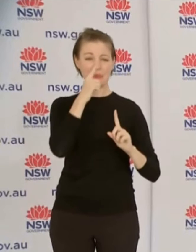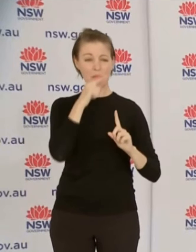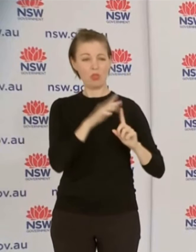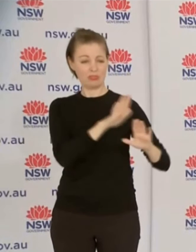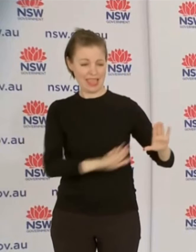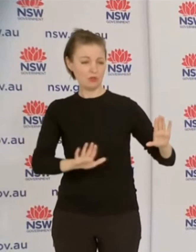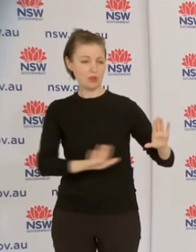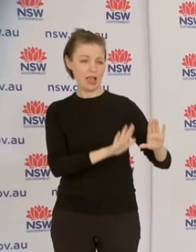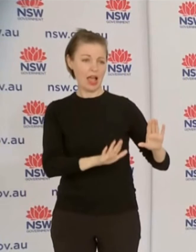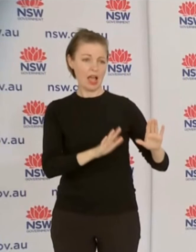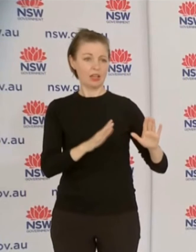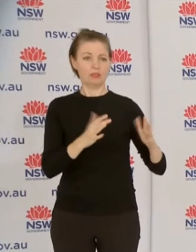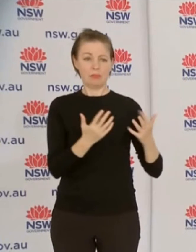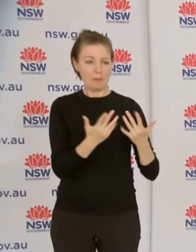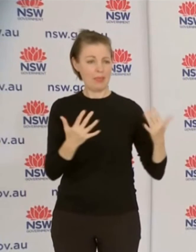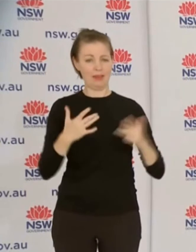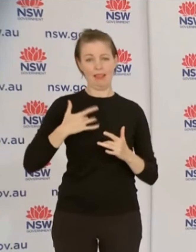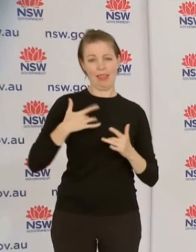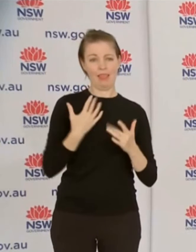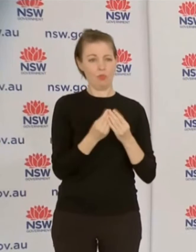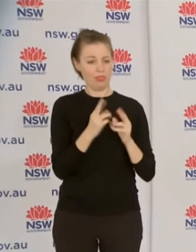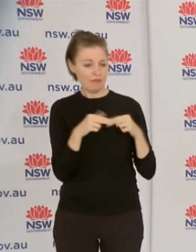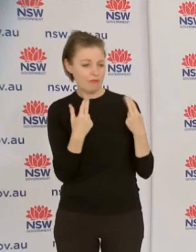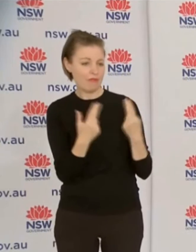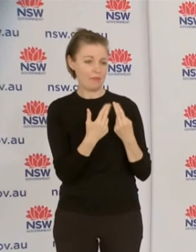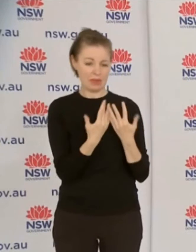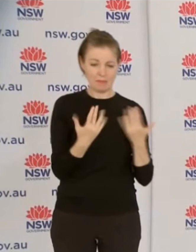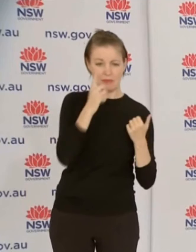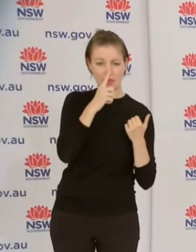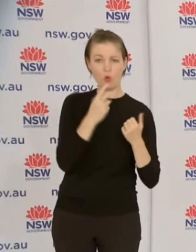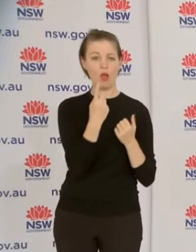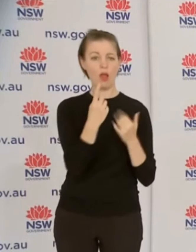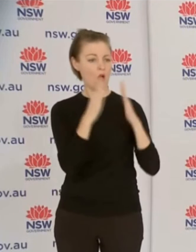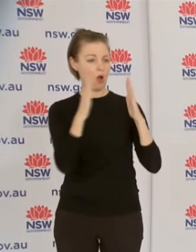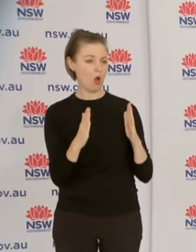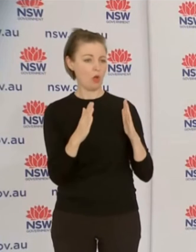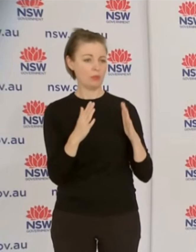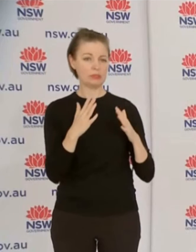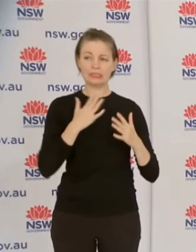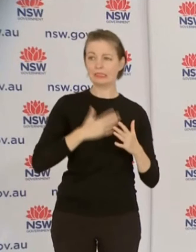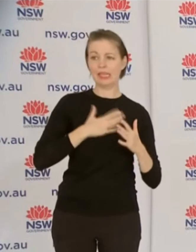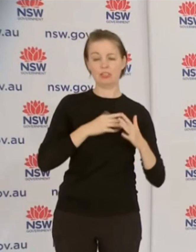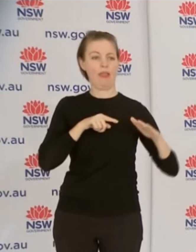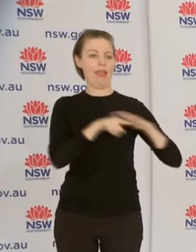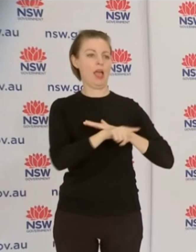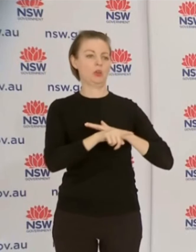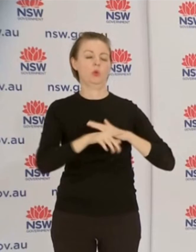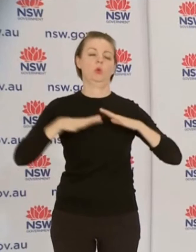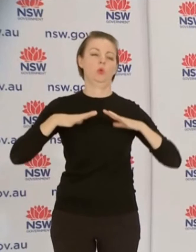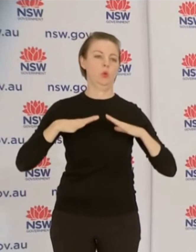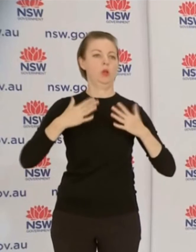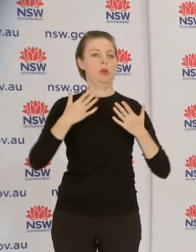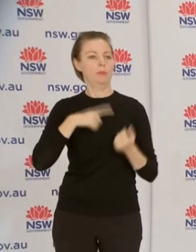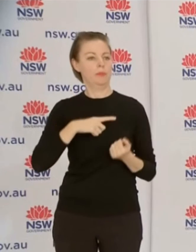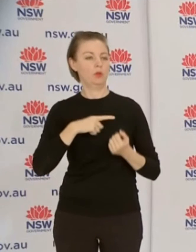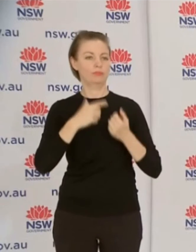our public health team gives us advice, government also needs to consider the broader health and wellbeing aspects, and it was a combination